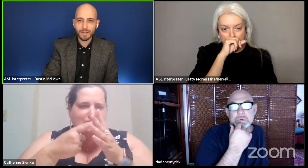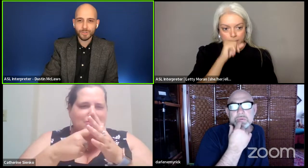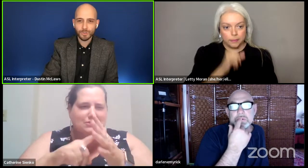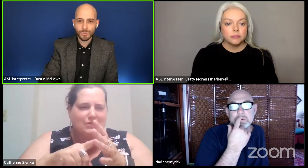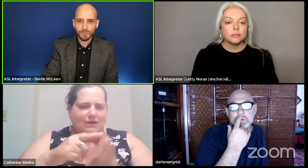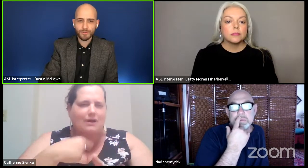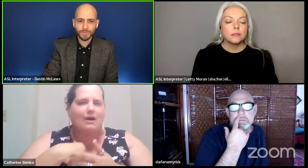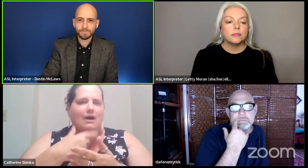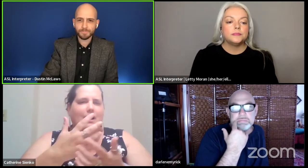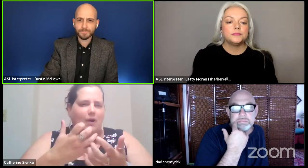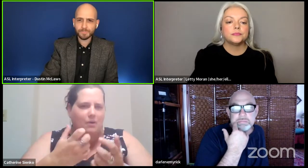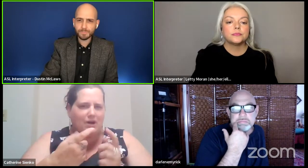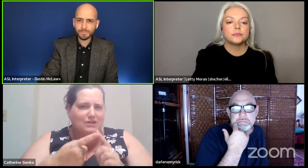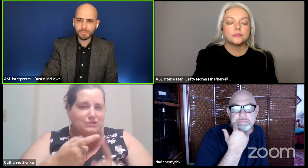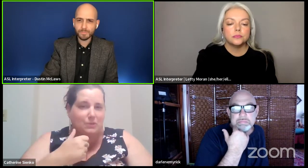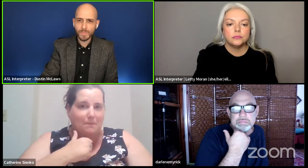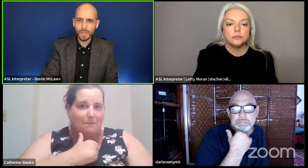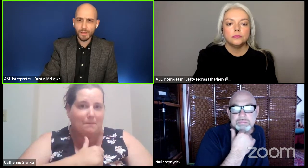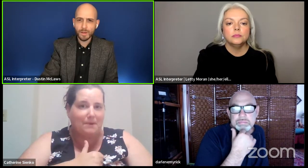Hi again, Joseph.